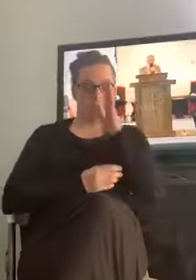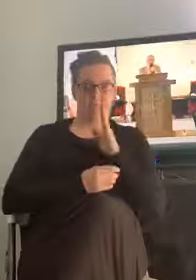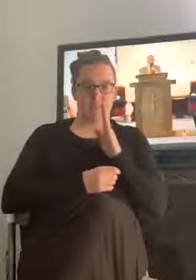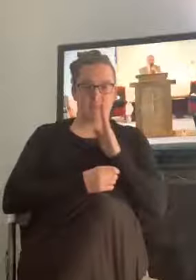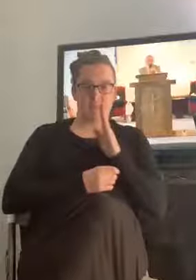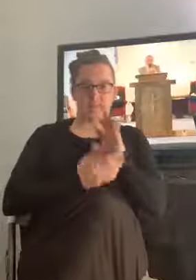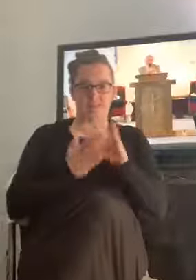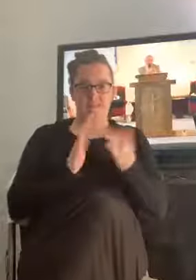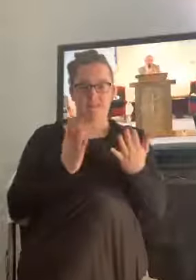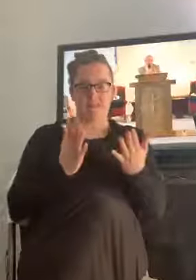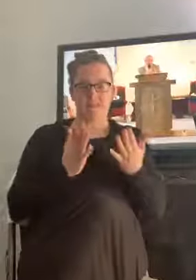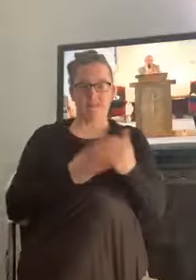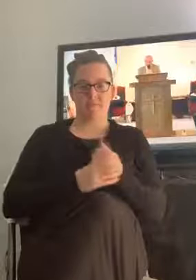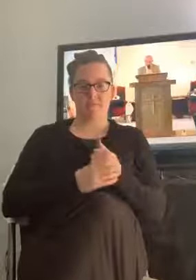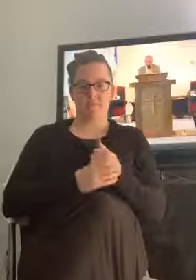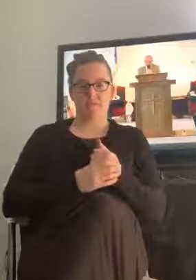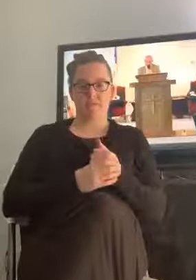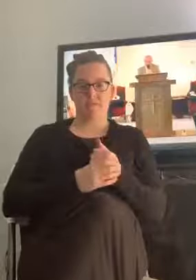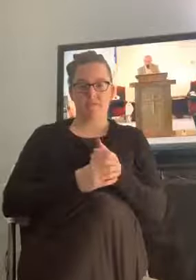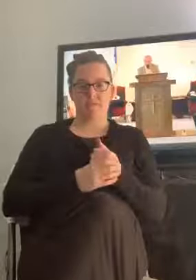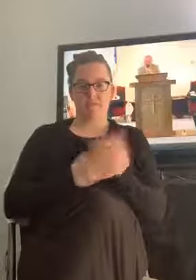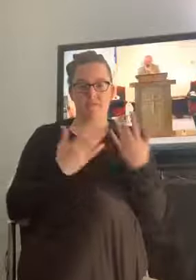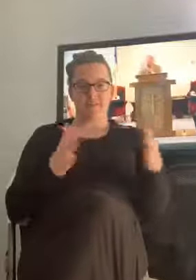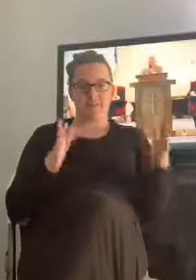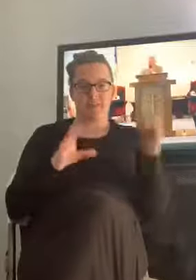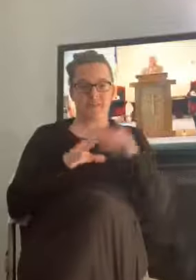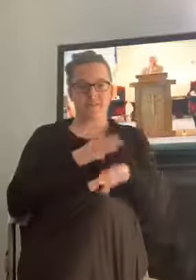word is settled in heaven.